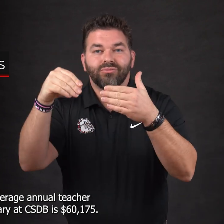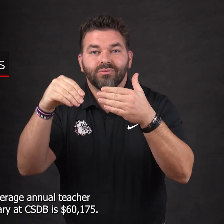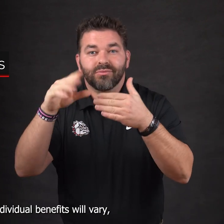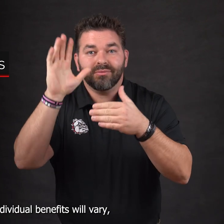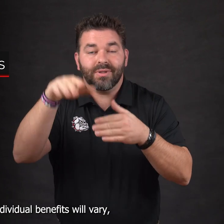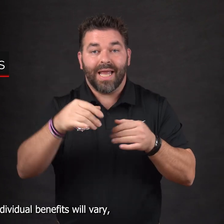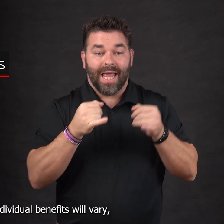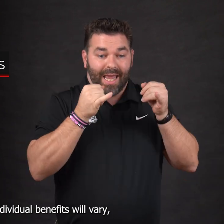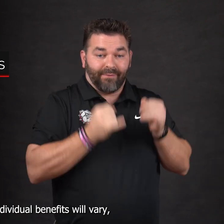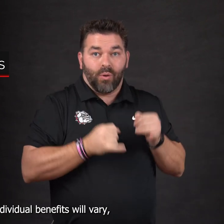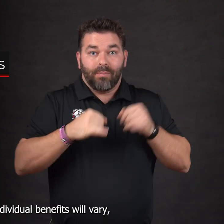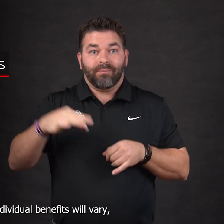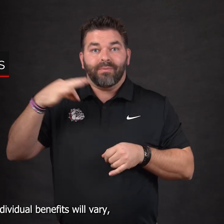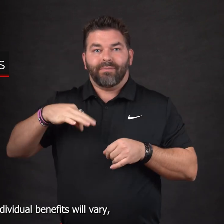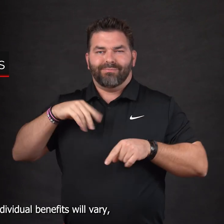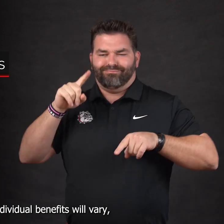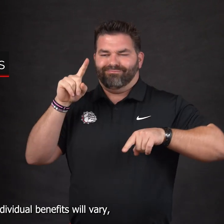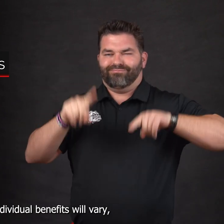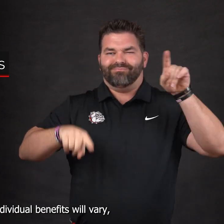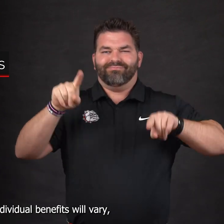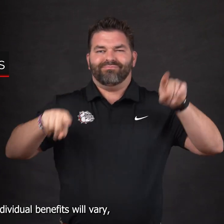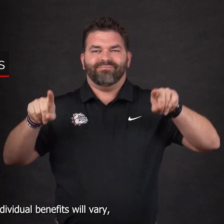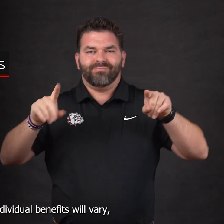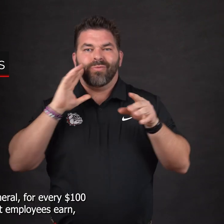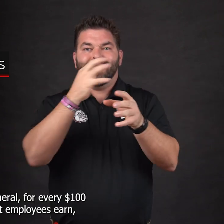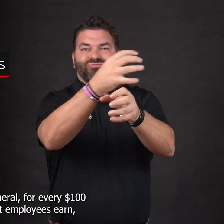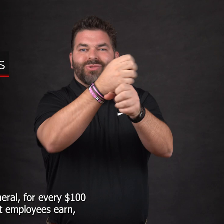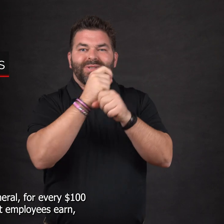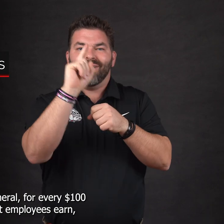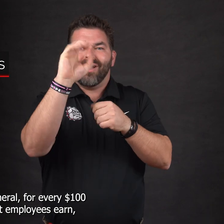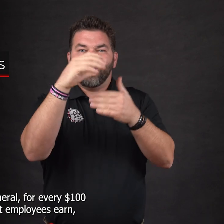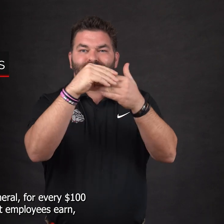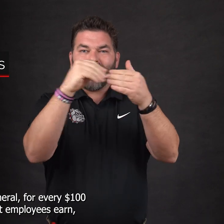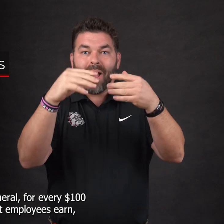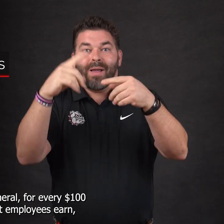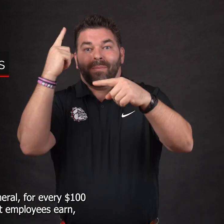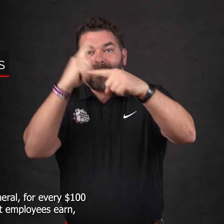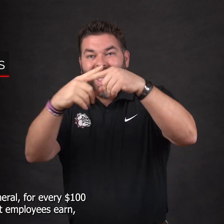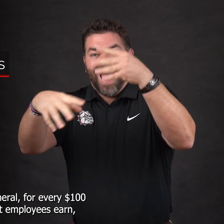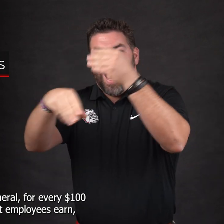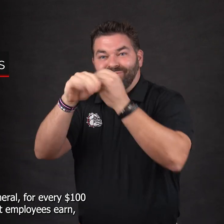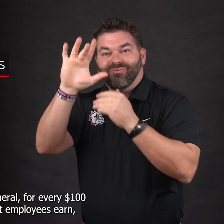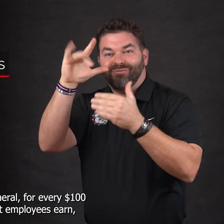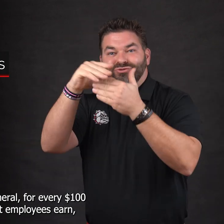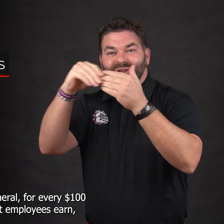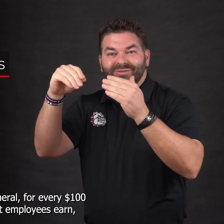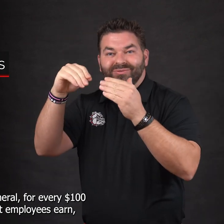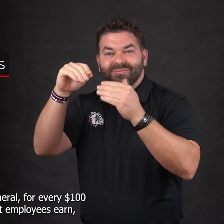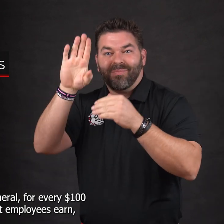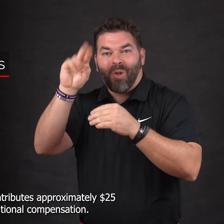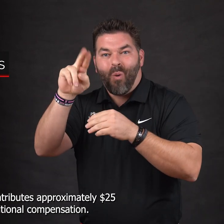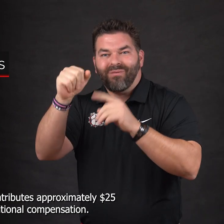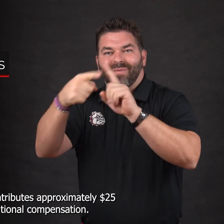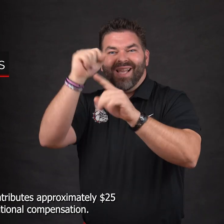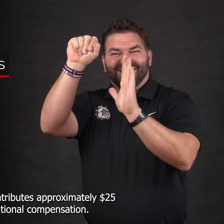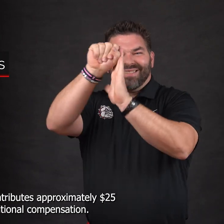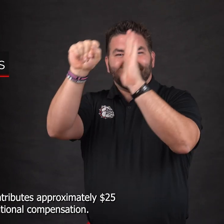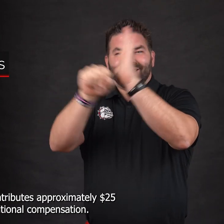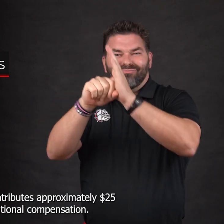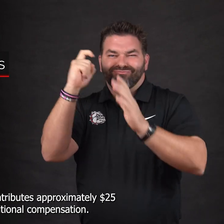$60,175. Although individual benefits will vary, in general, for every $100 that employees earn, the state contributes